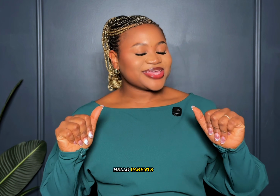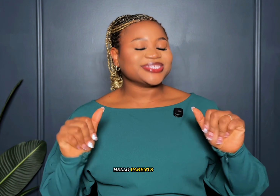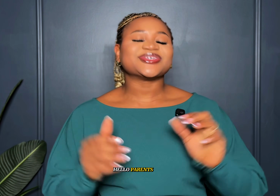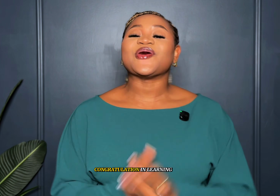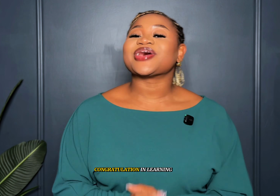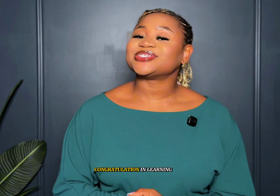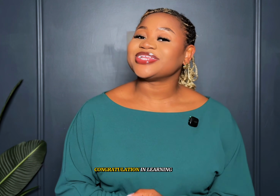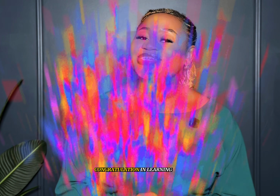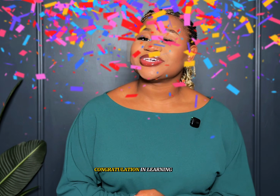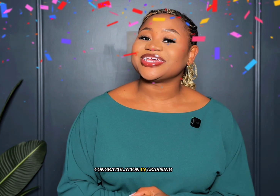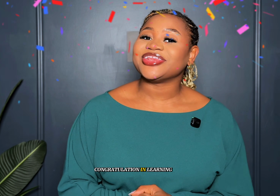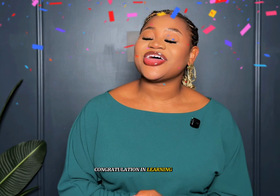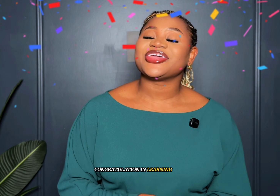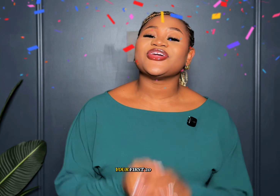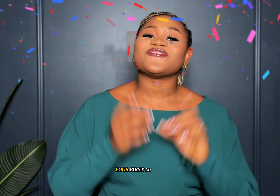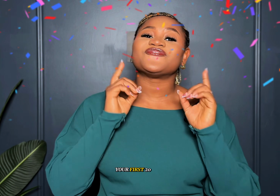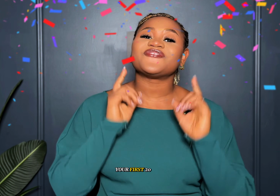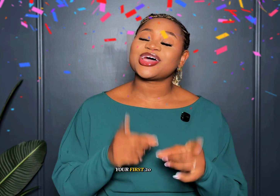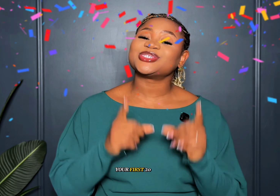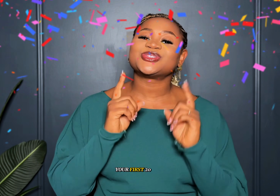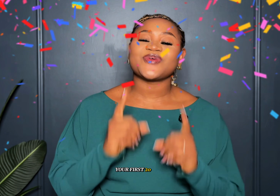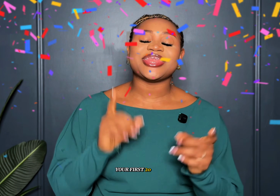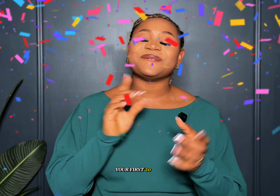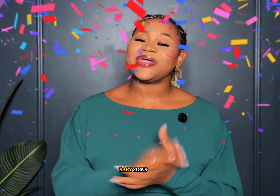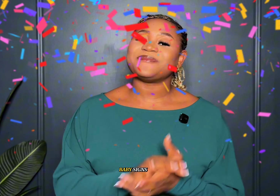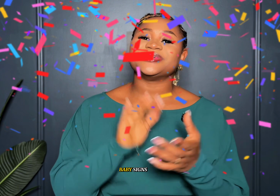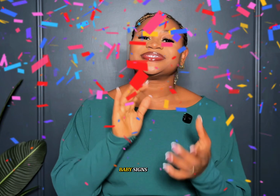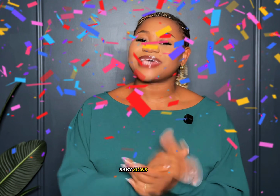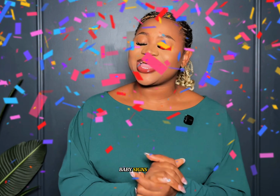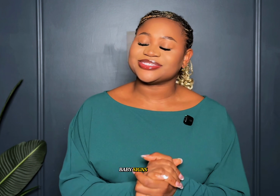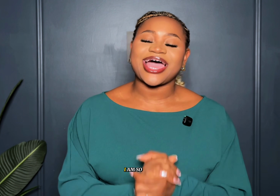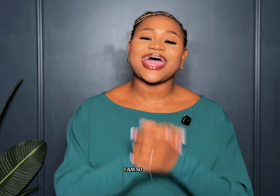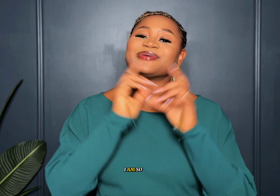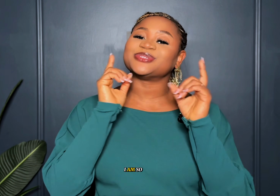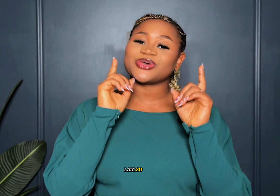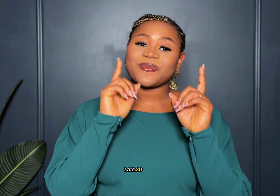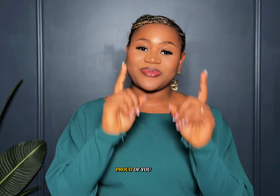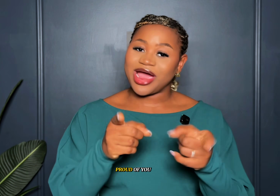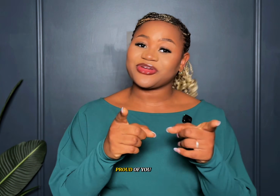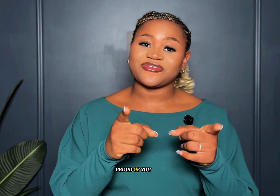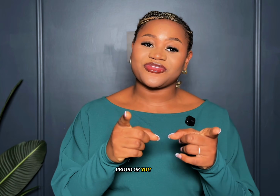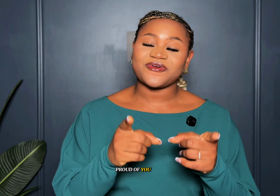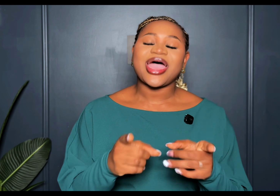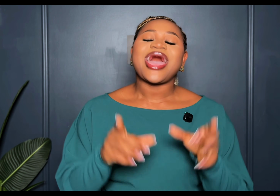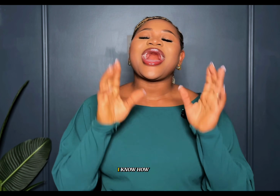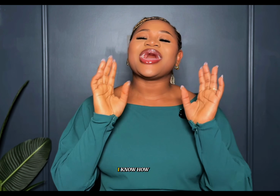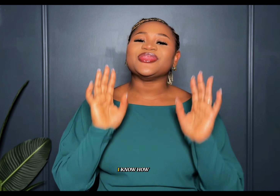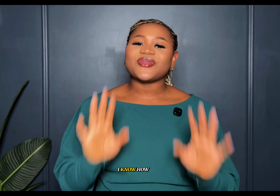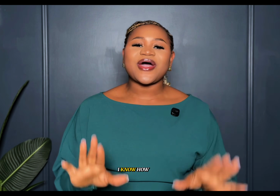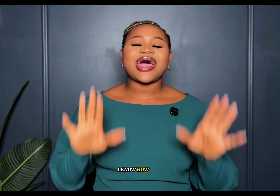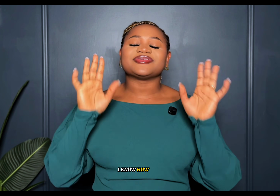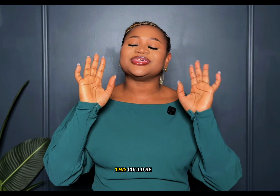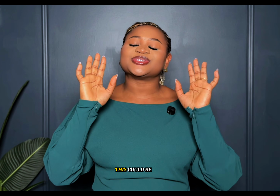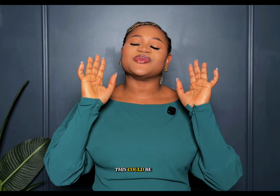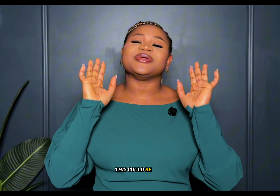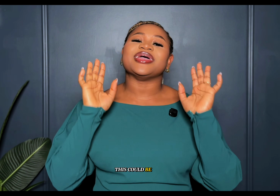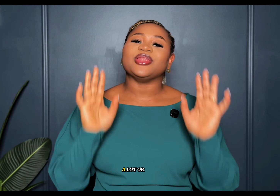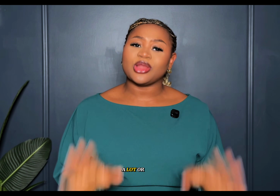parents, congratulations in learning your first 20 baby signs. I am so proud of you. I know how this could be a lot